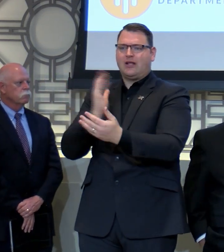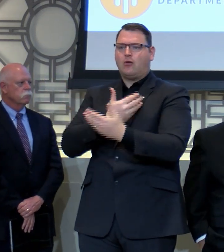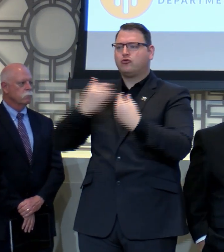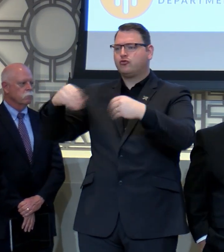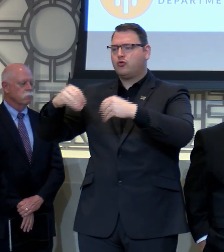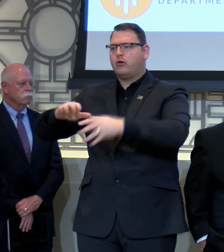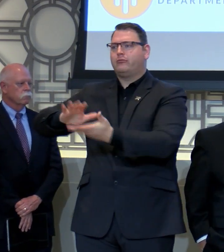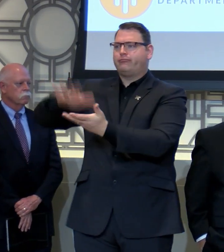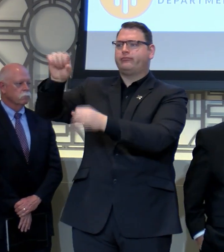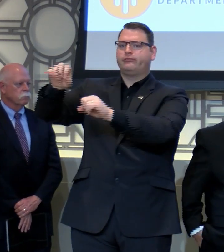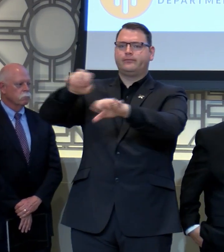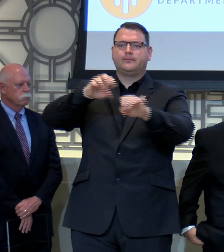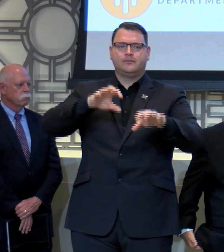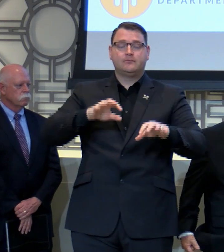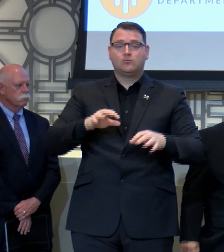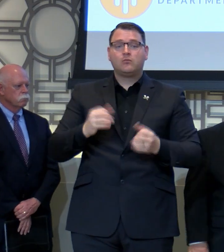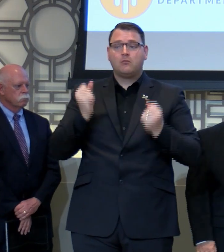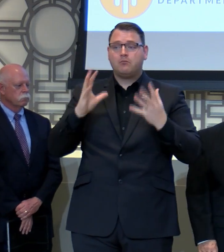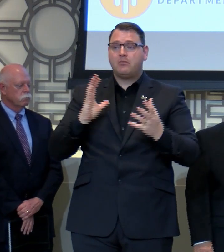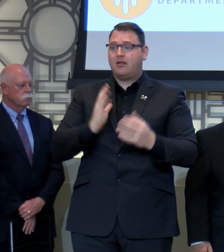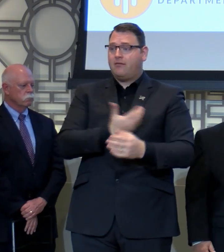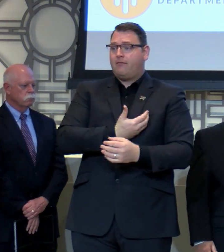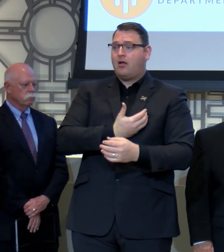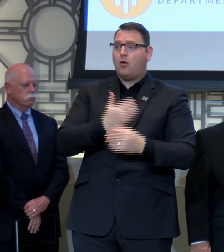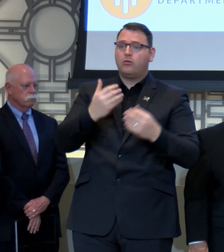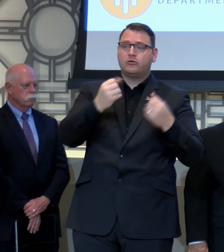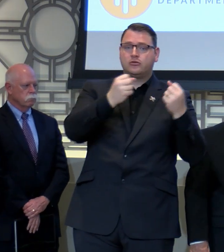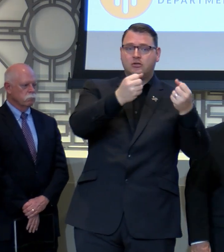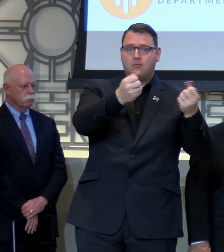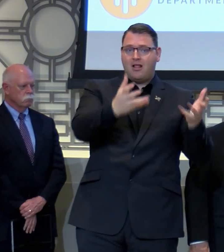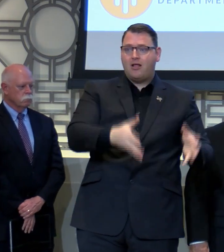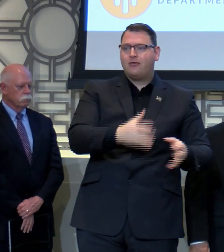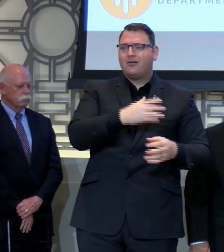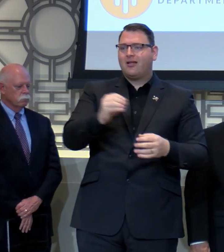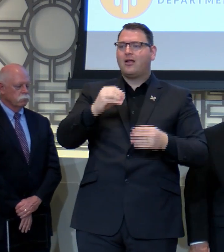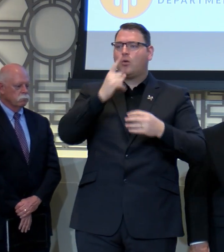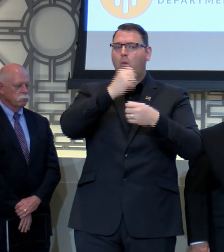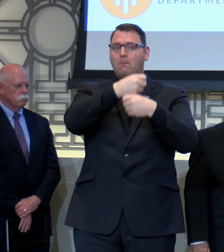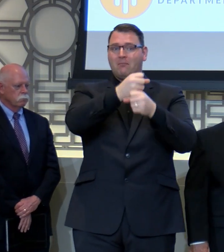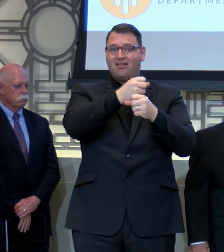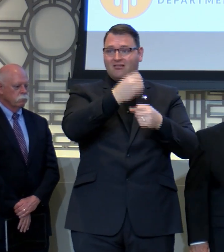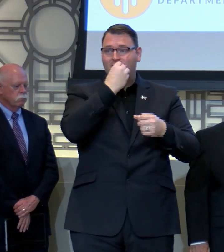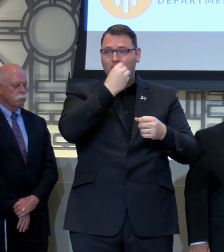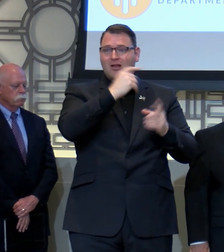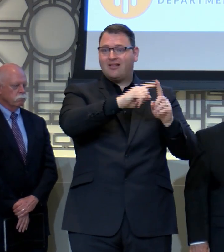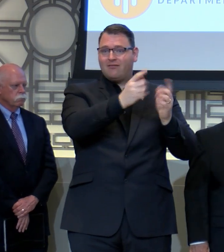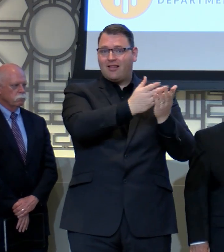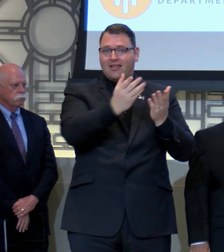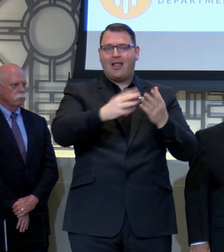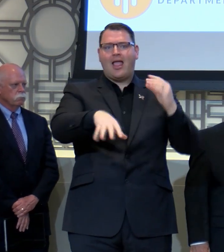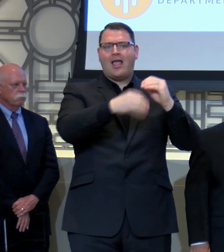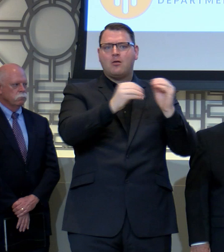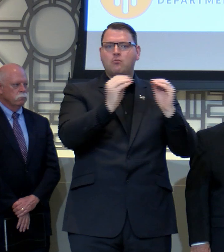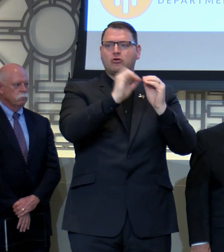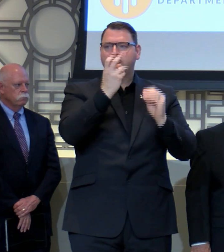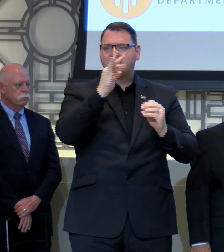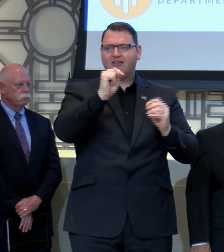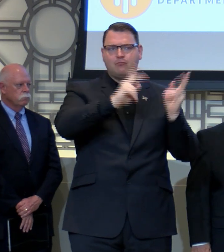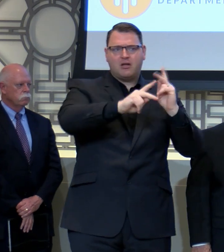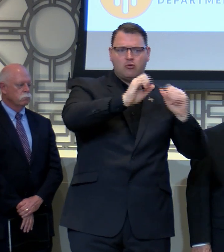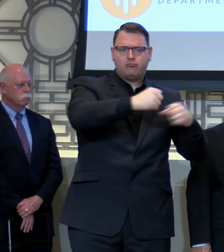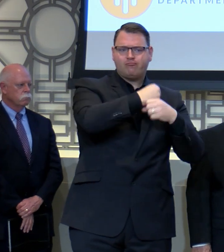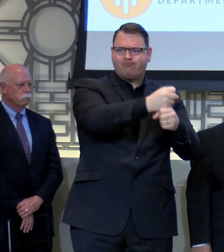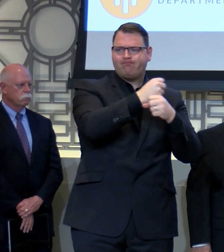and manufacturers have added shifts to help meet the demand. We have contingency plans in place to make sure our distribution center can continue